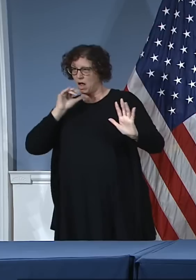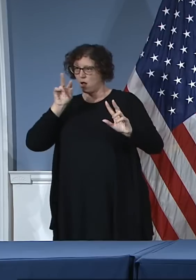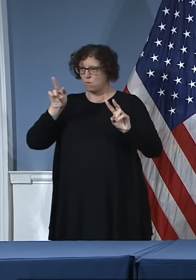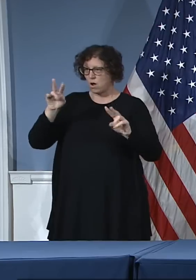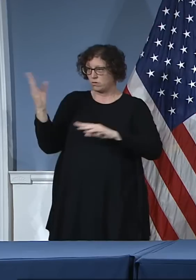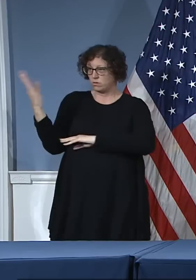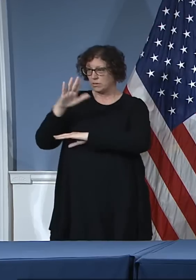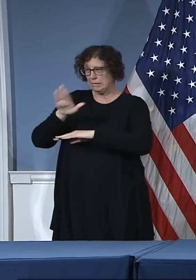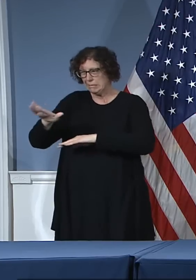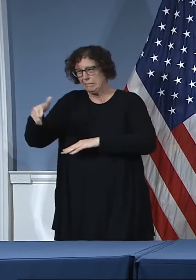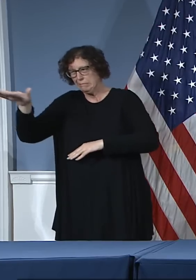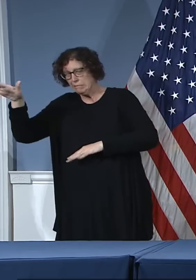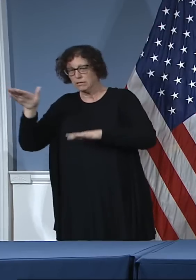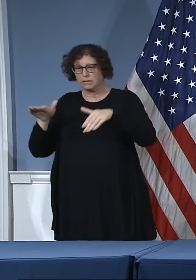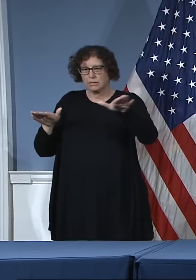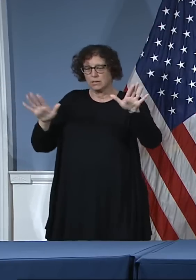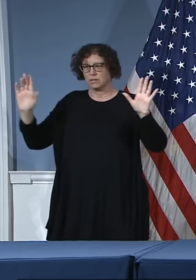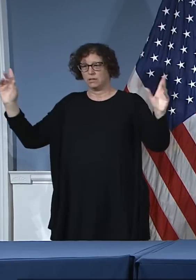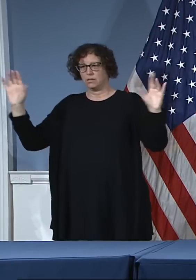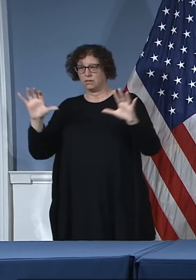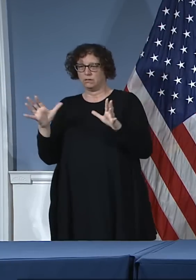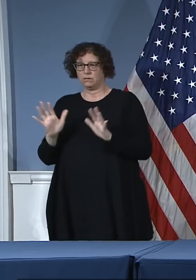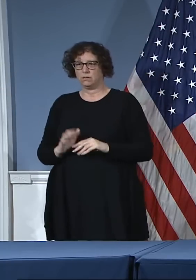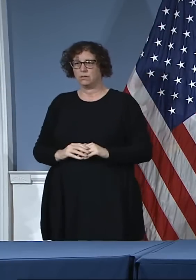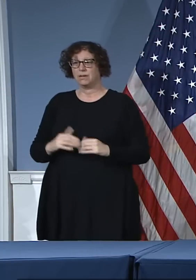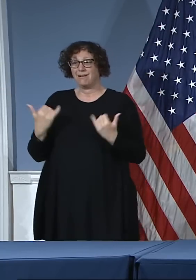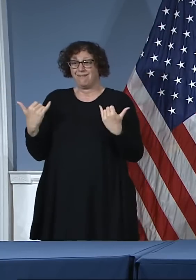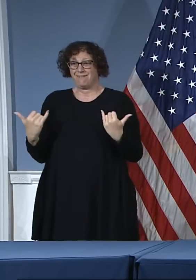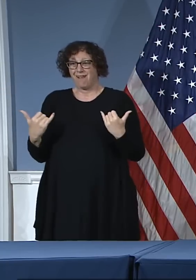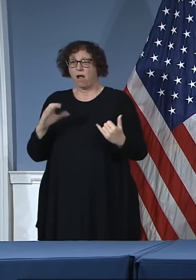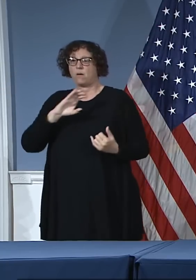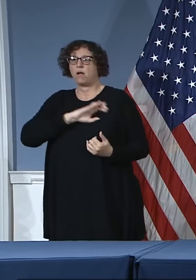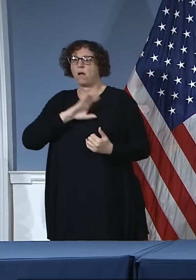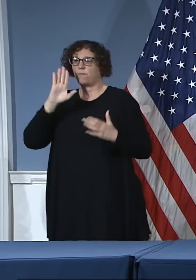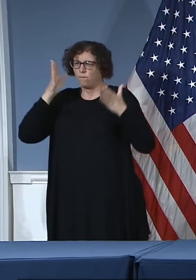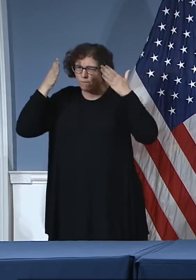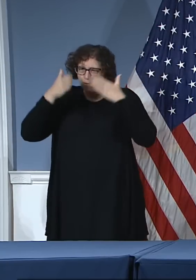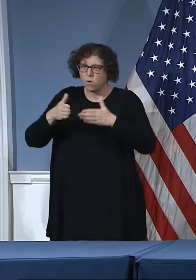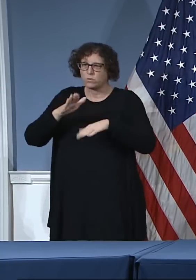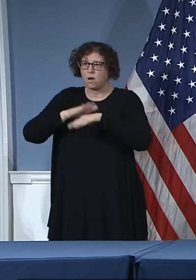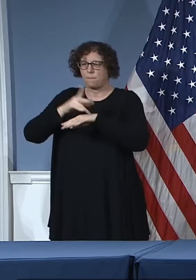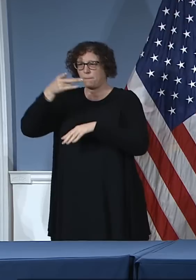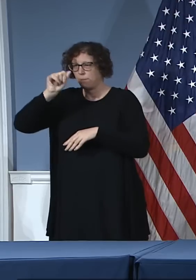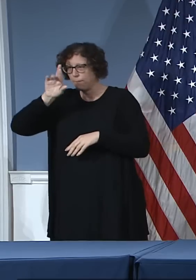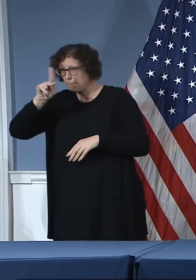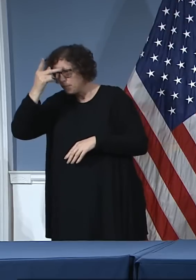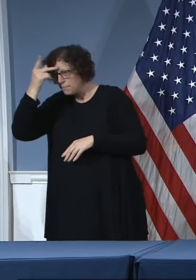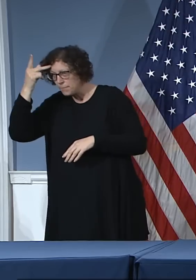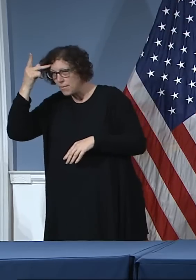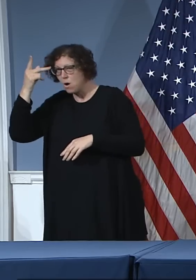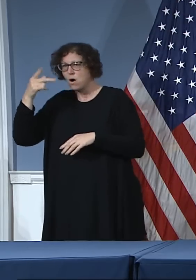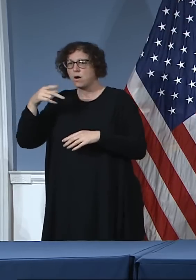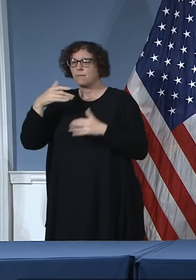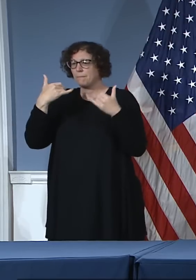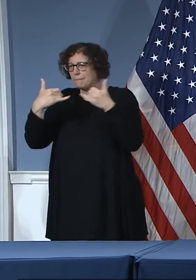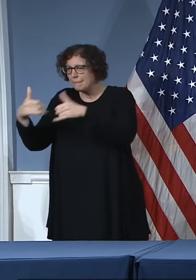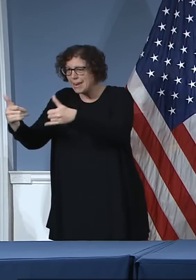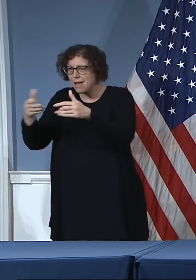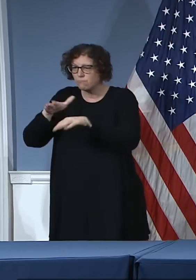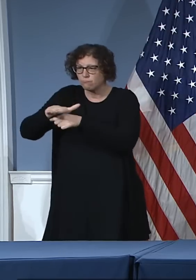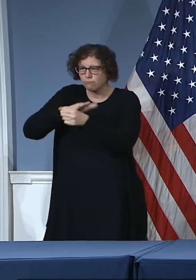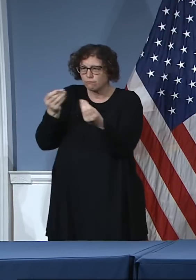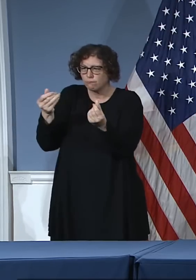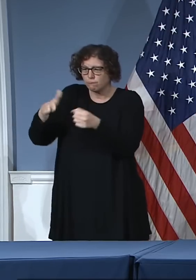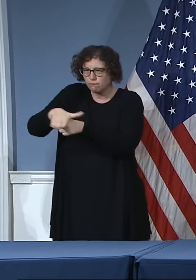the NYPD patrols those areas, the parks enforcement patrols those areas. That is something that we